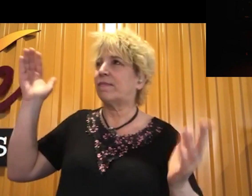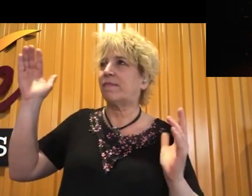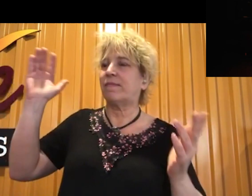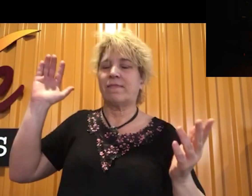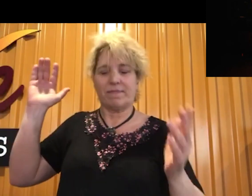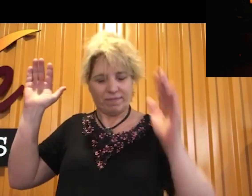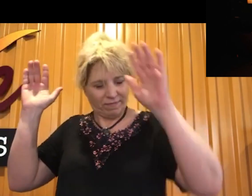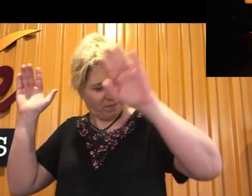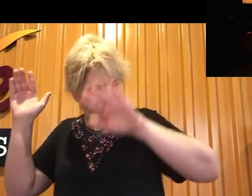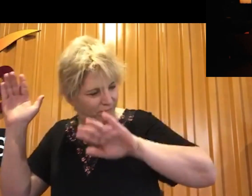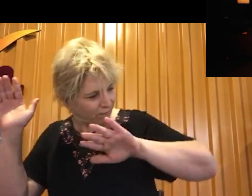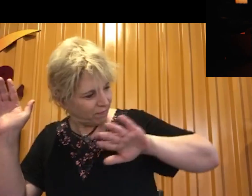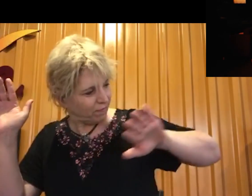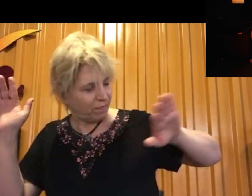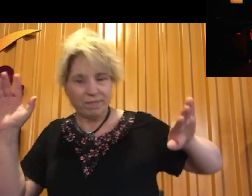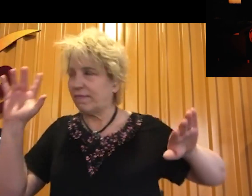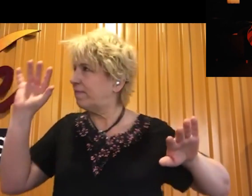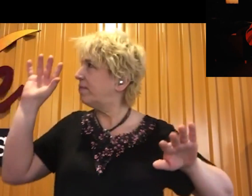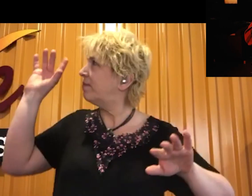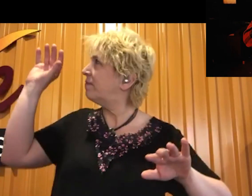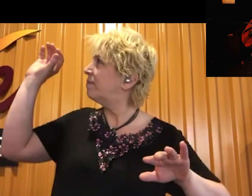Oh, there's nothing